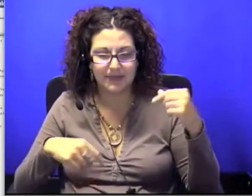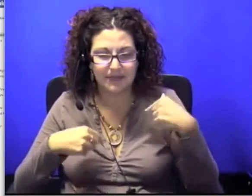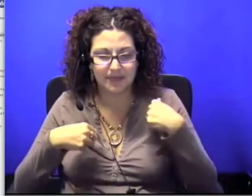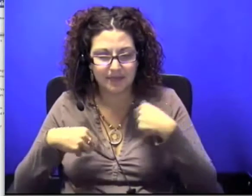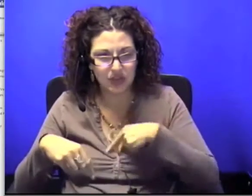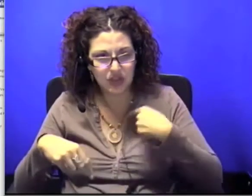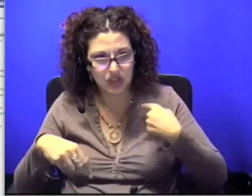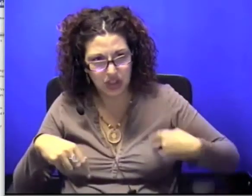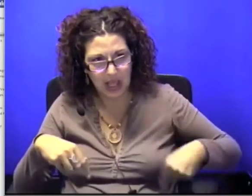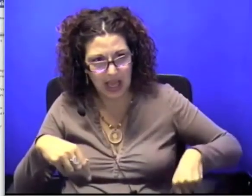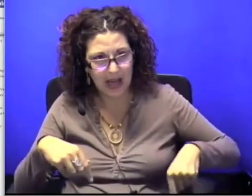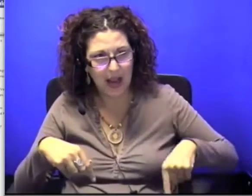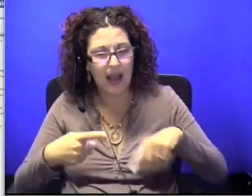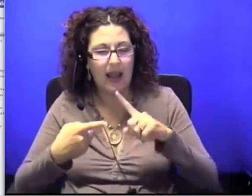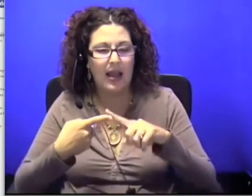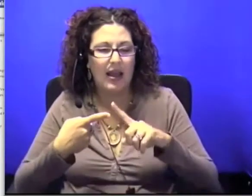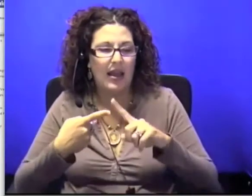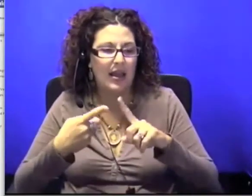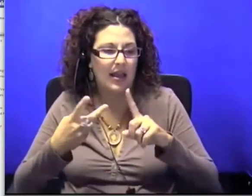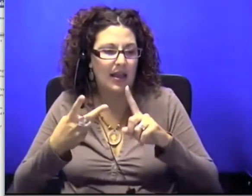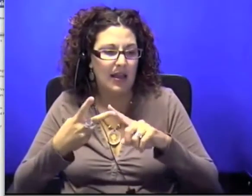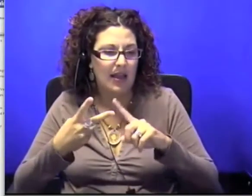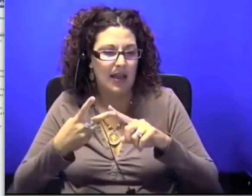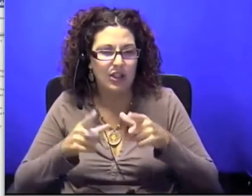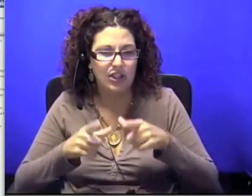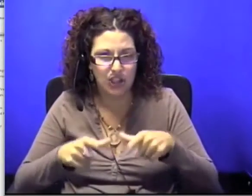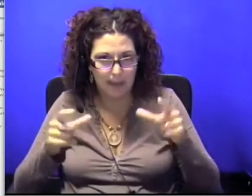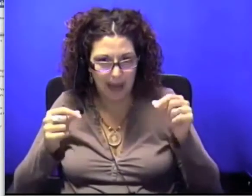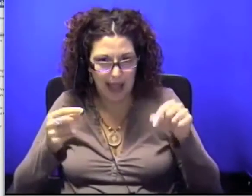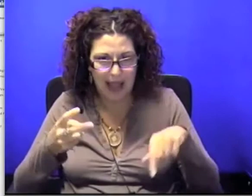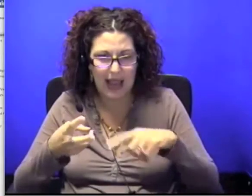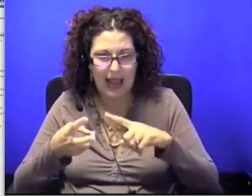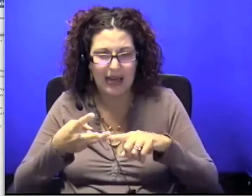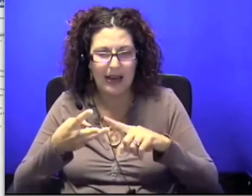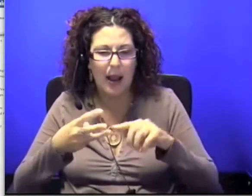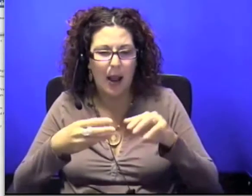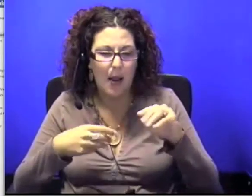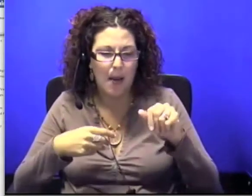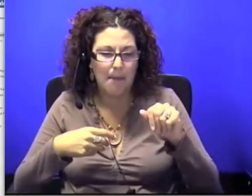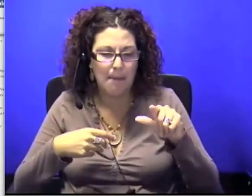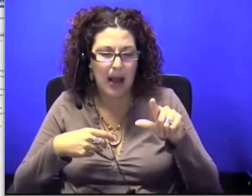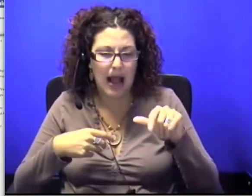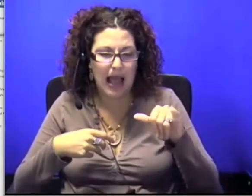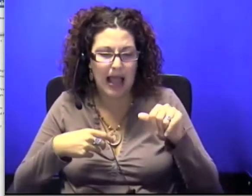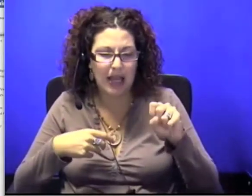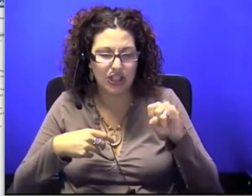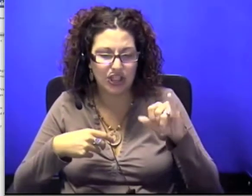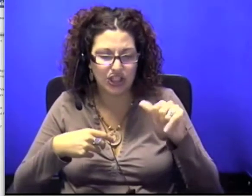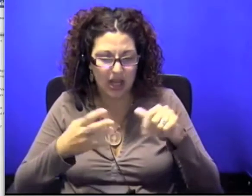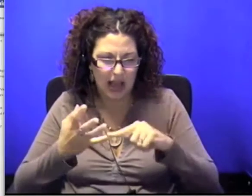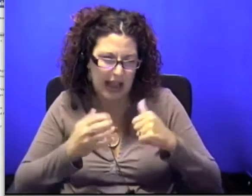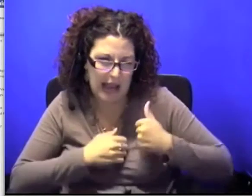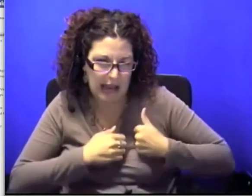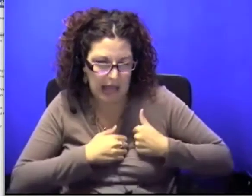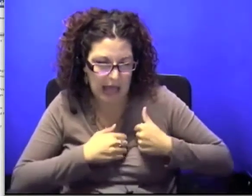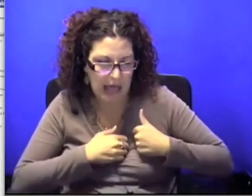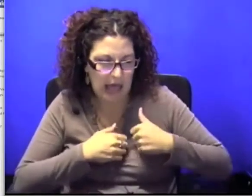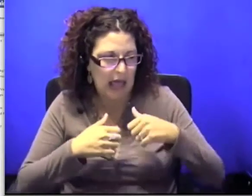have China, of course. We have Japan, Malaysia looking very, very close. We have Canada, of